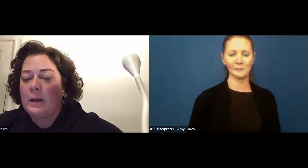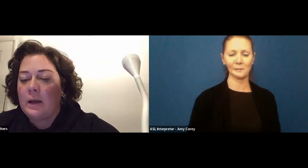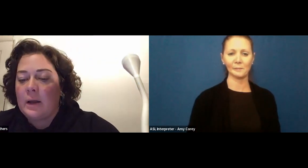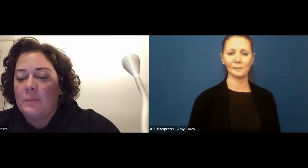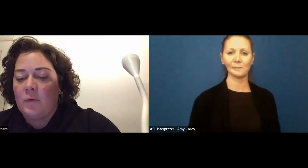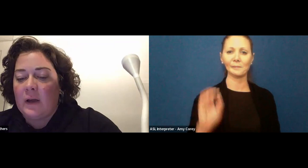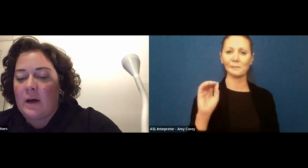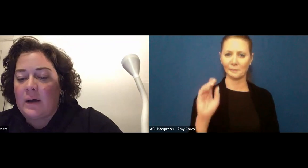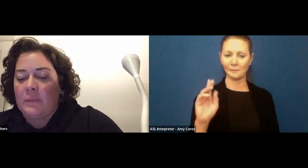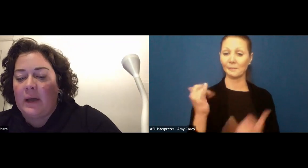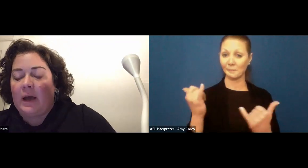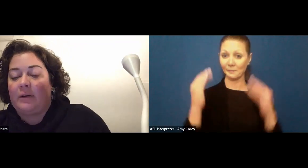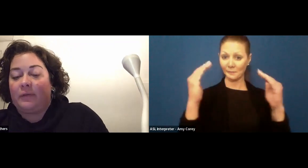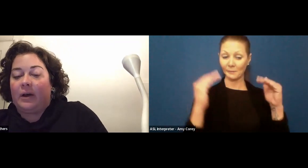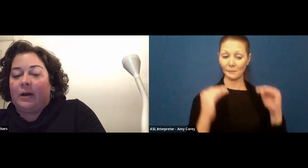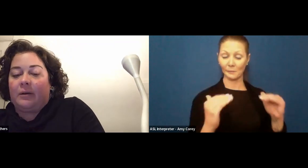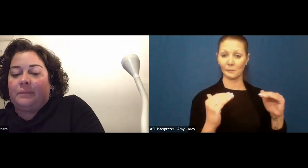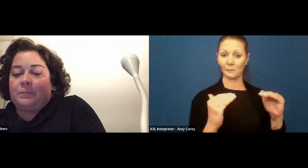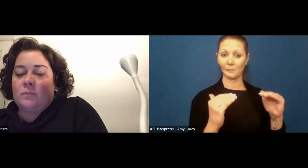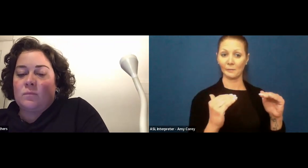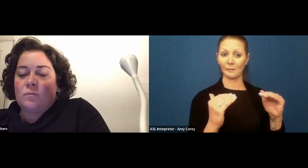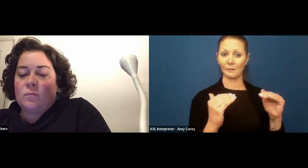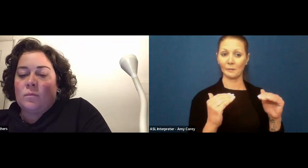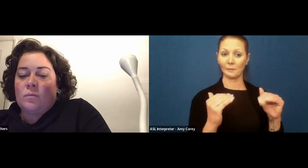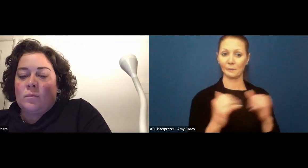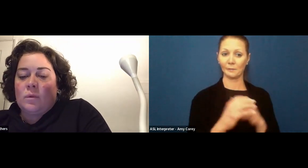All right, and moving on, we have